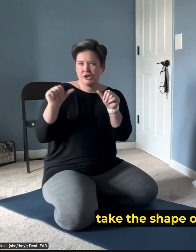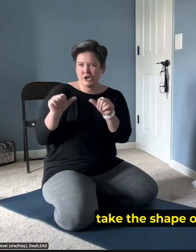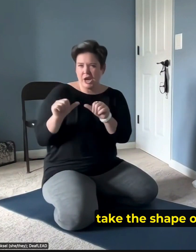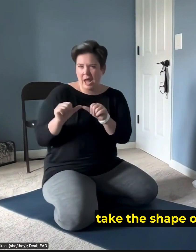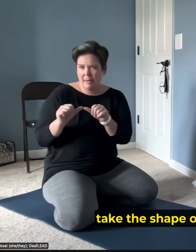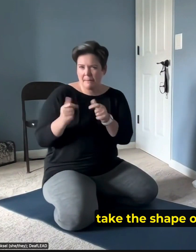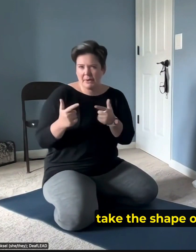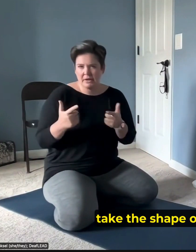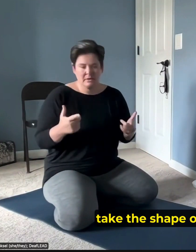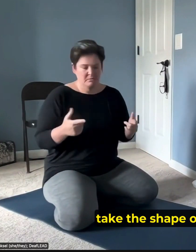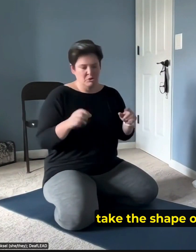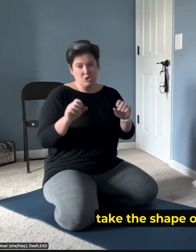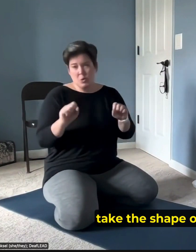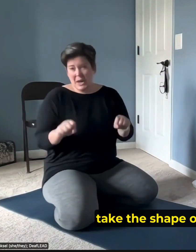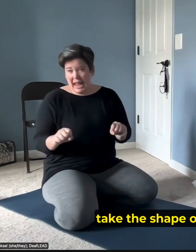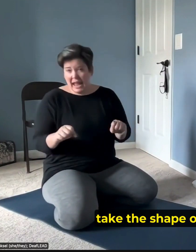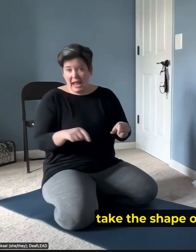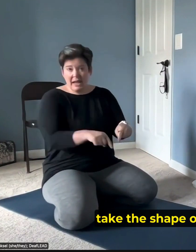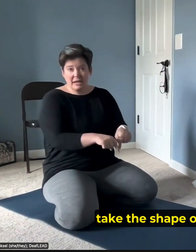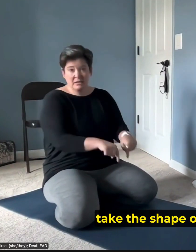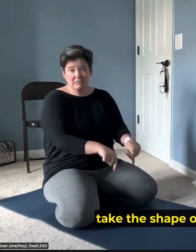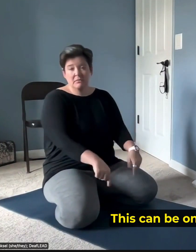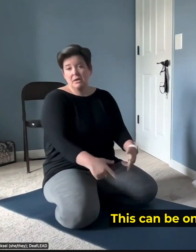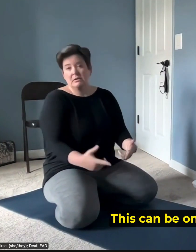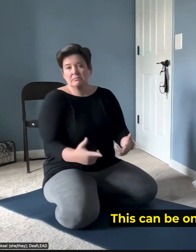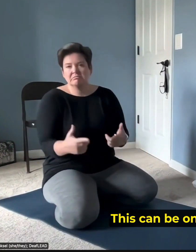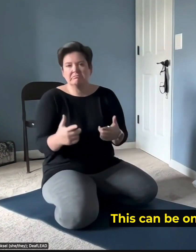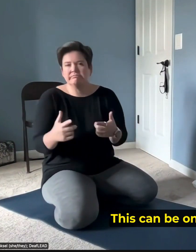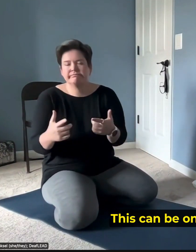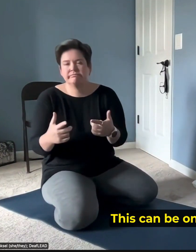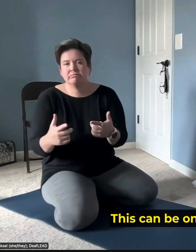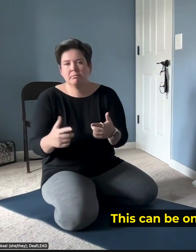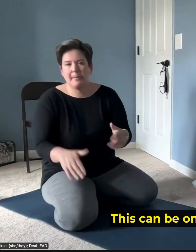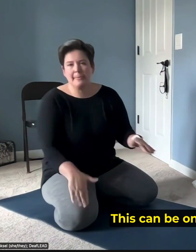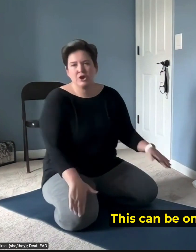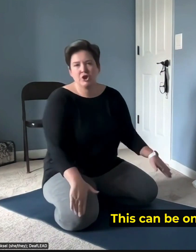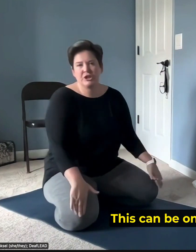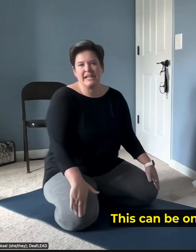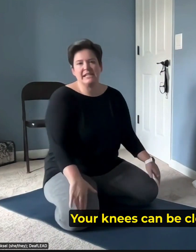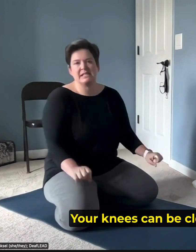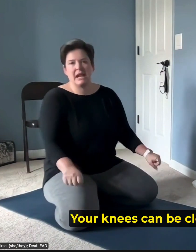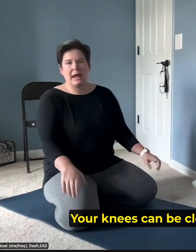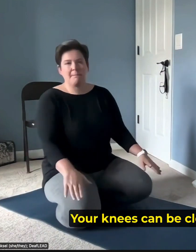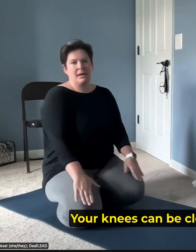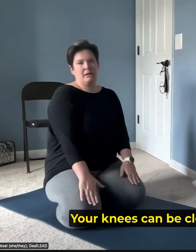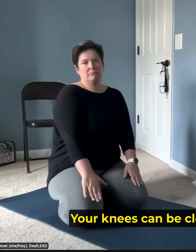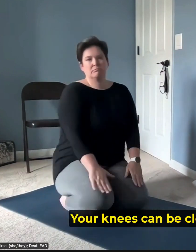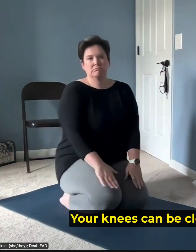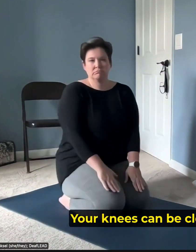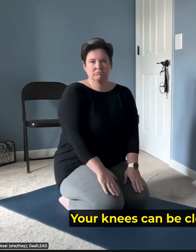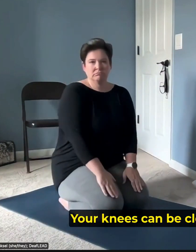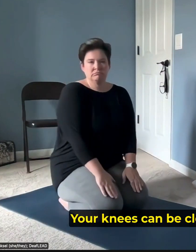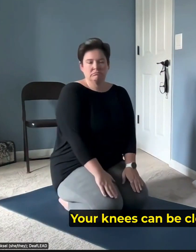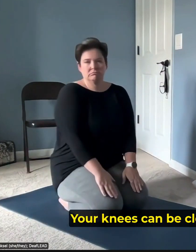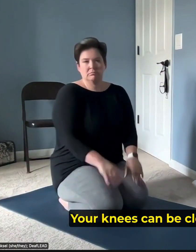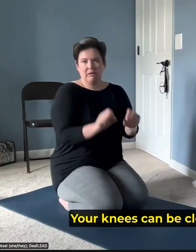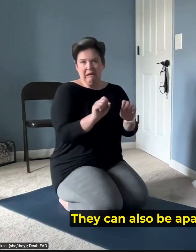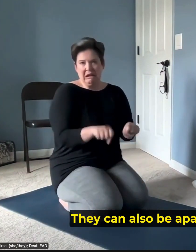take the shape of child's shape. This can be on your knees. Your knees can be close to one another. They